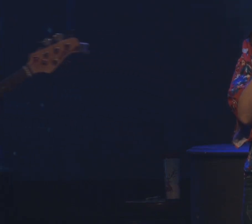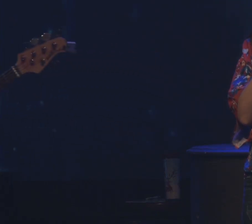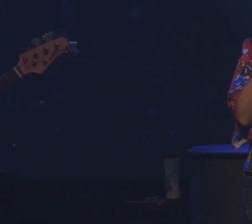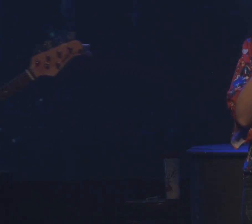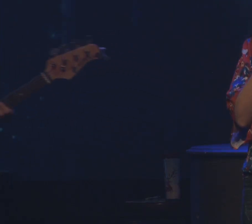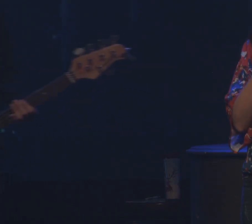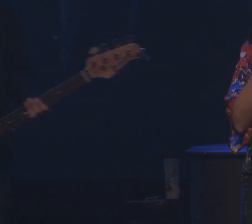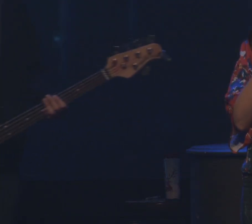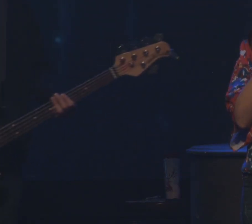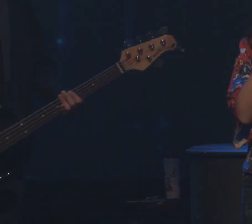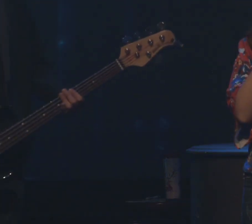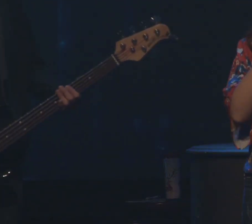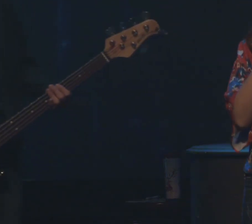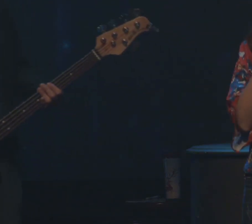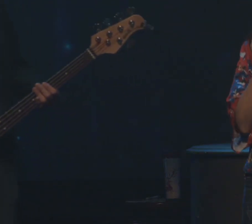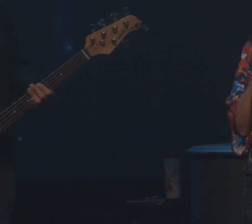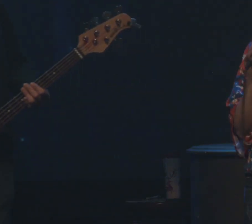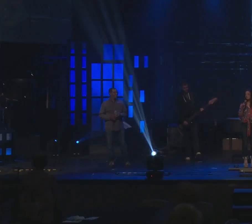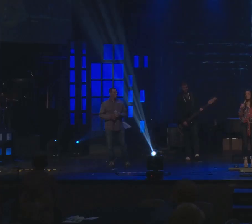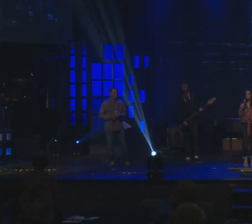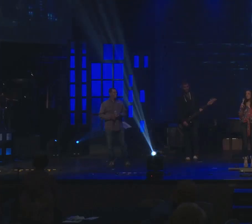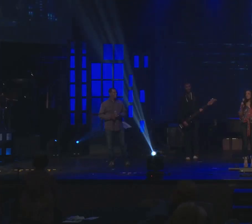an encouraging time. Sing this with us.